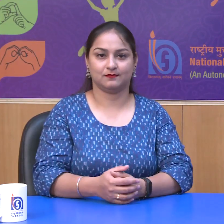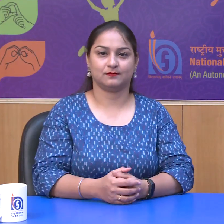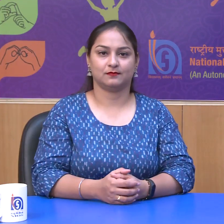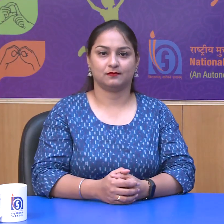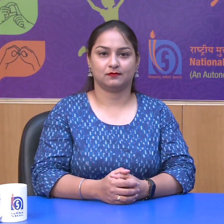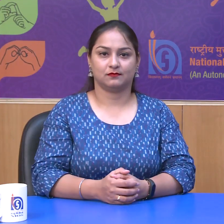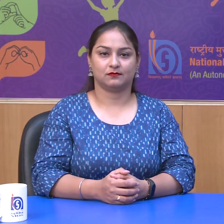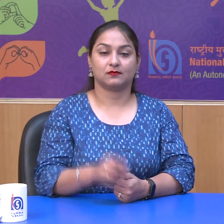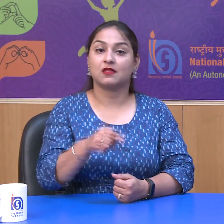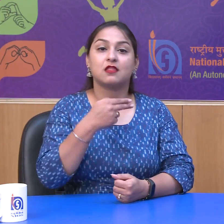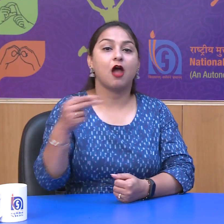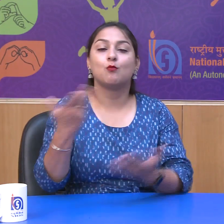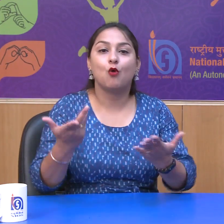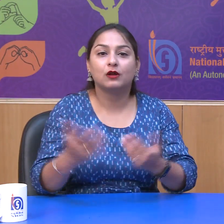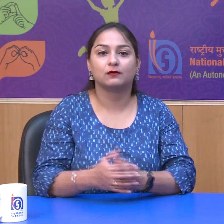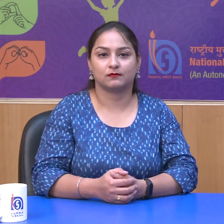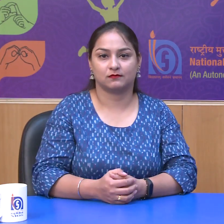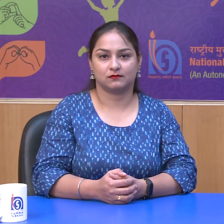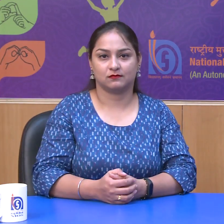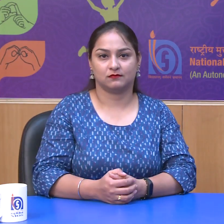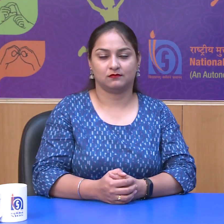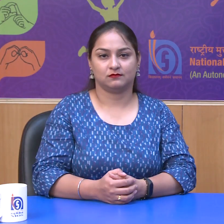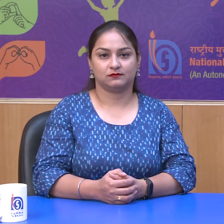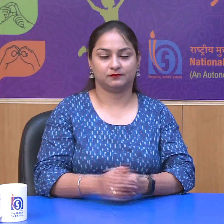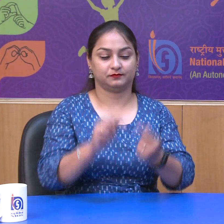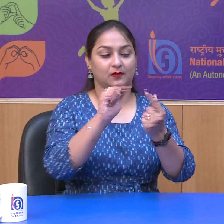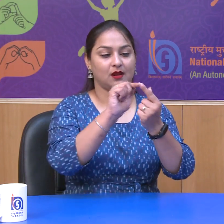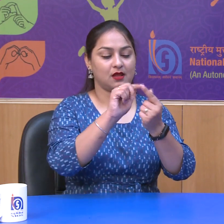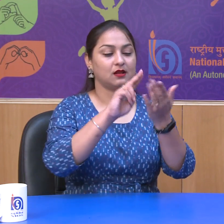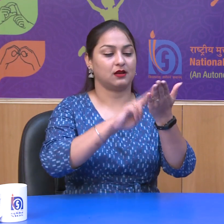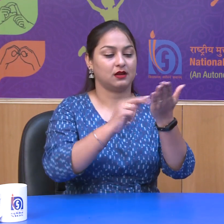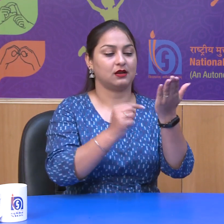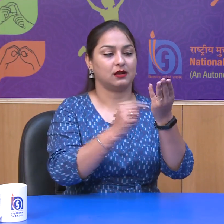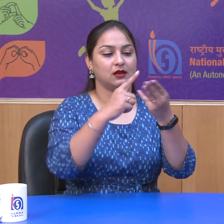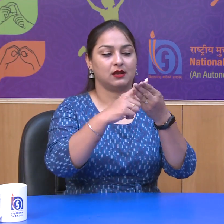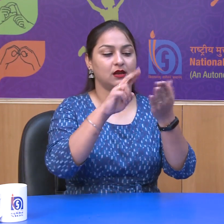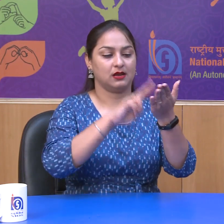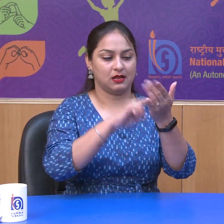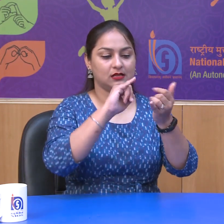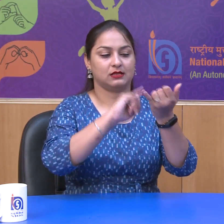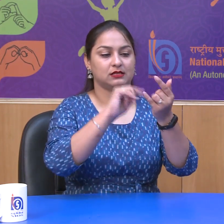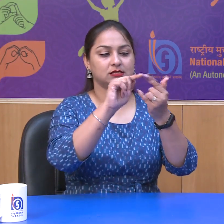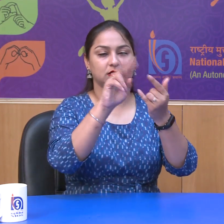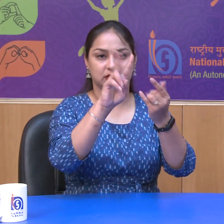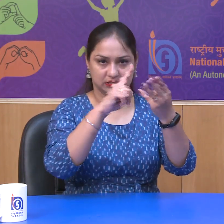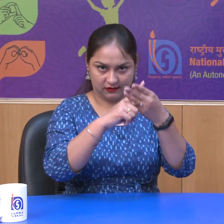Its name is intensive and extensive farming.